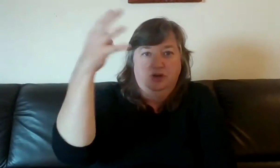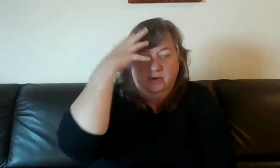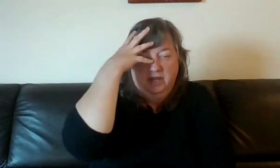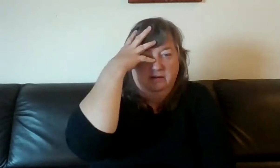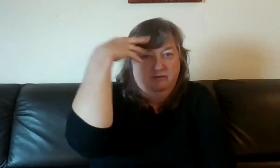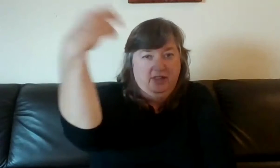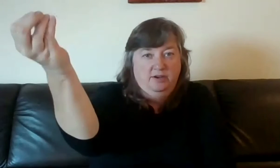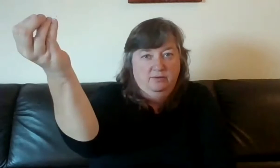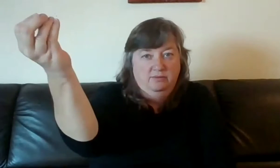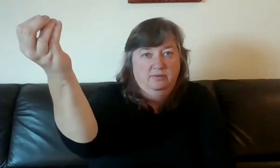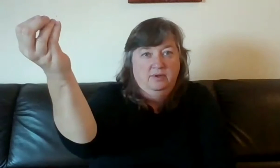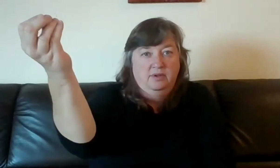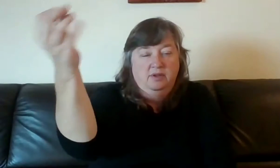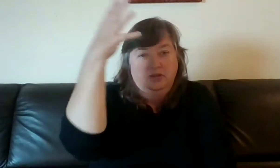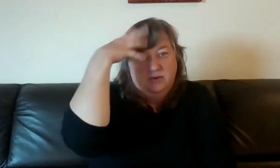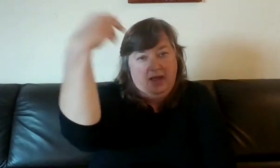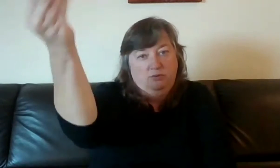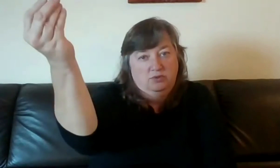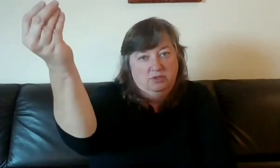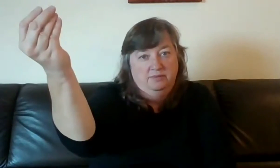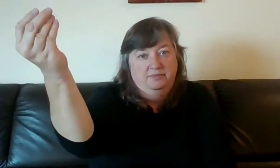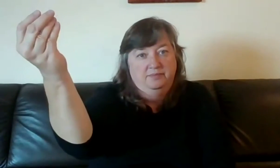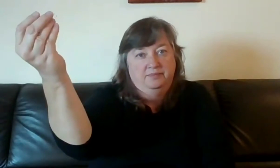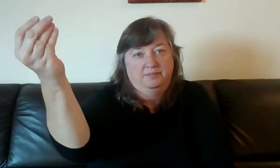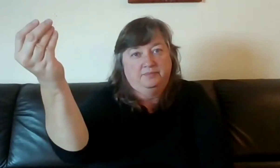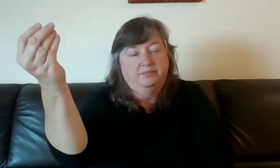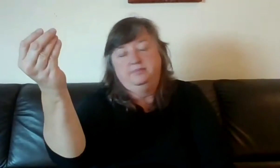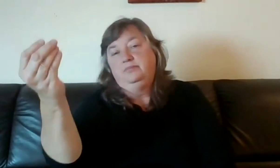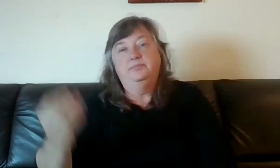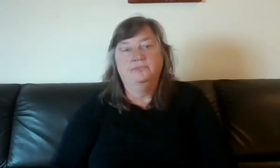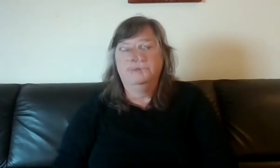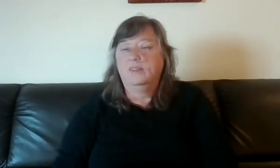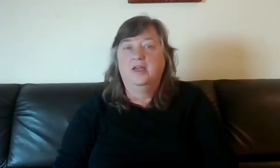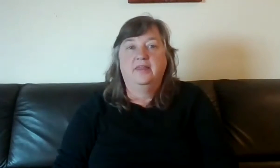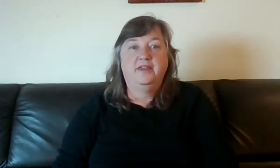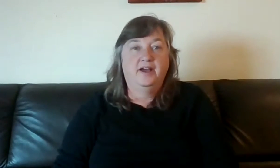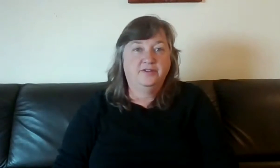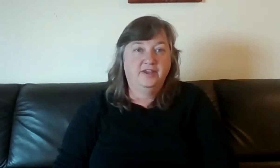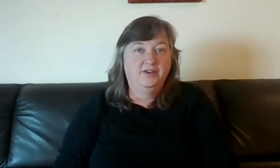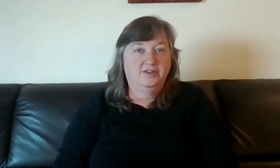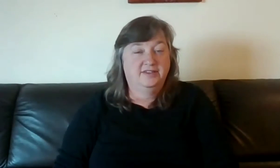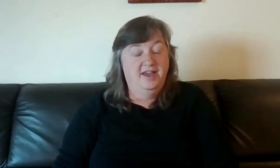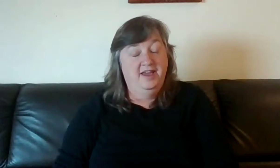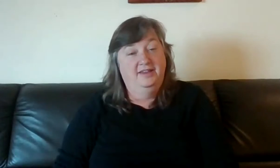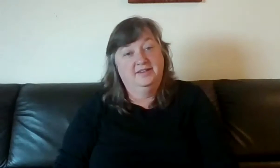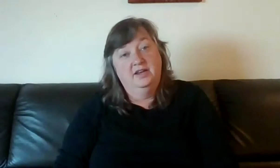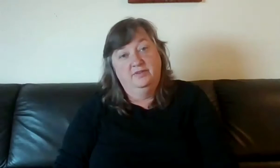O again, flat O. So out. The other thing you can say is kind of